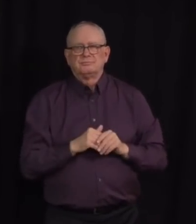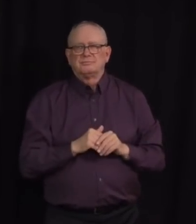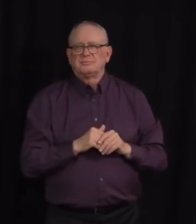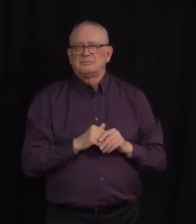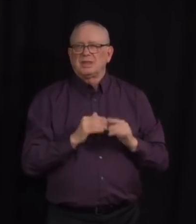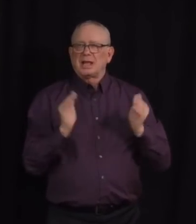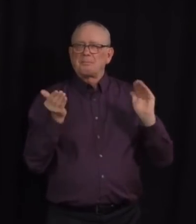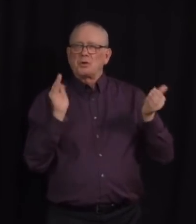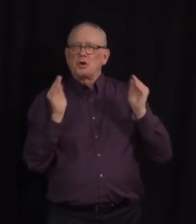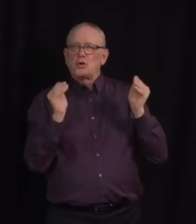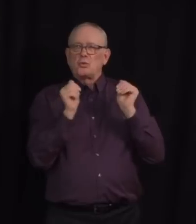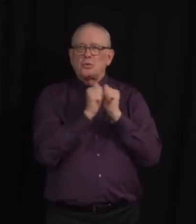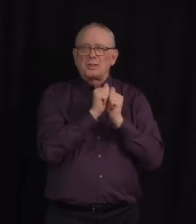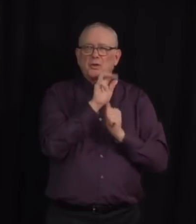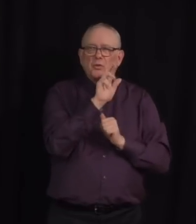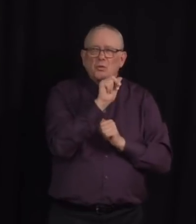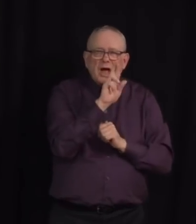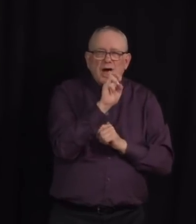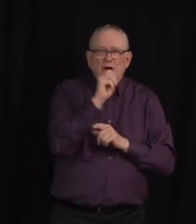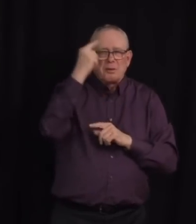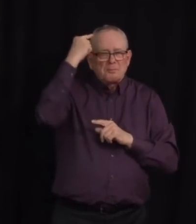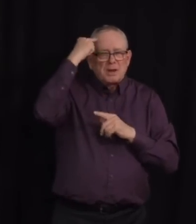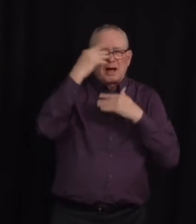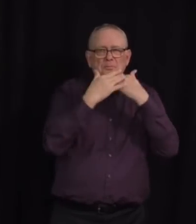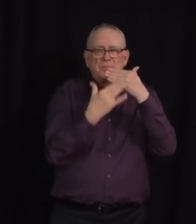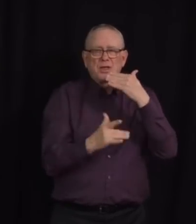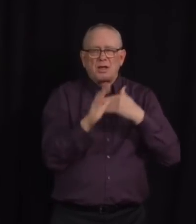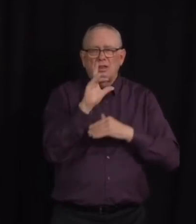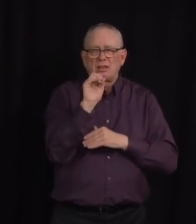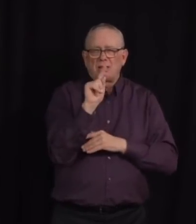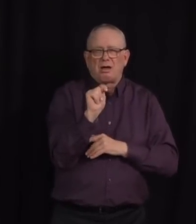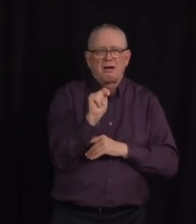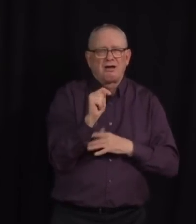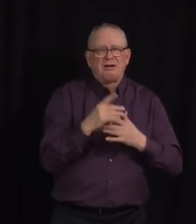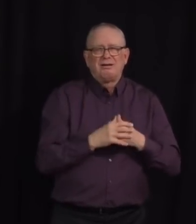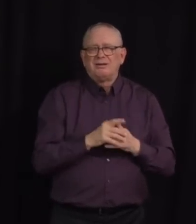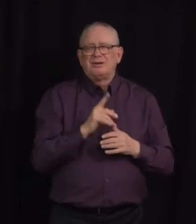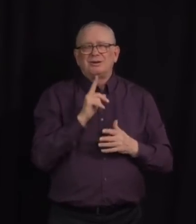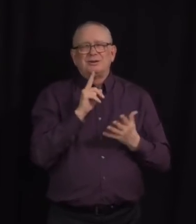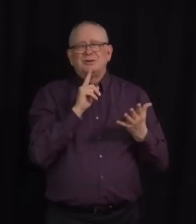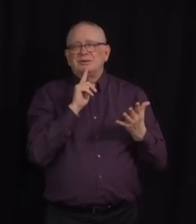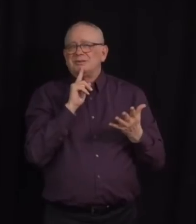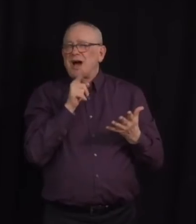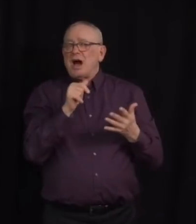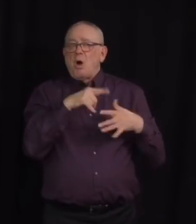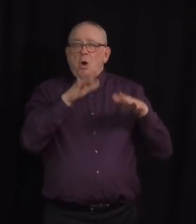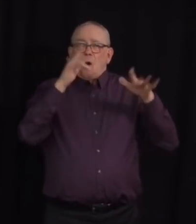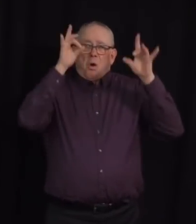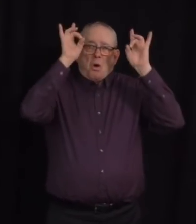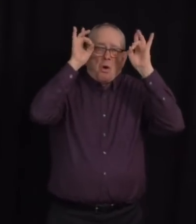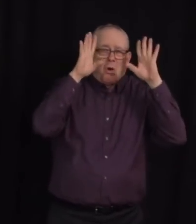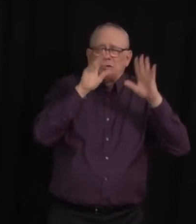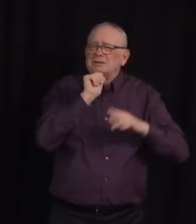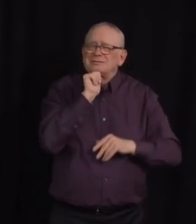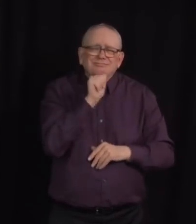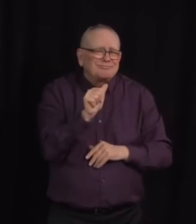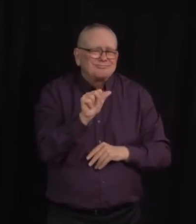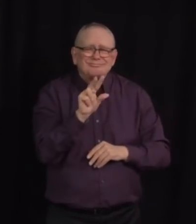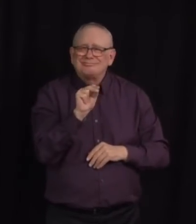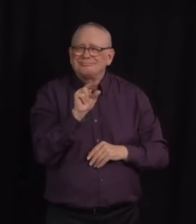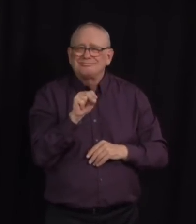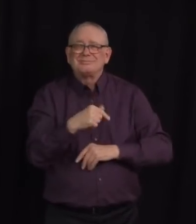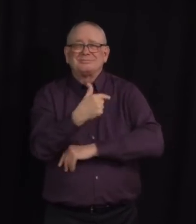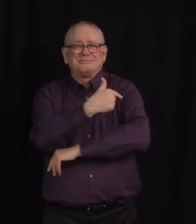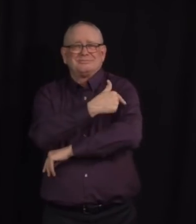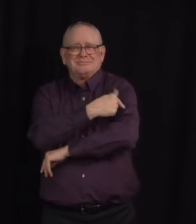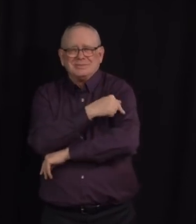one of these rare types of blood clots after immunization. Vaccines save lives, both your own and those